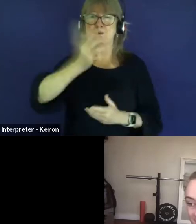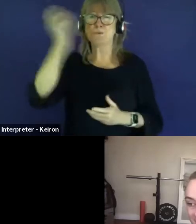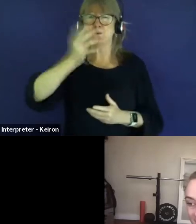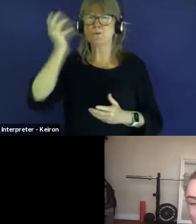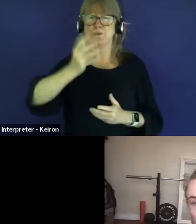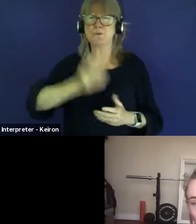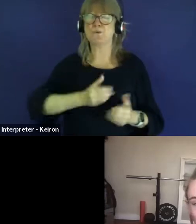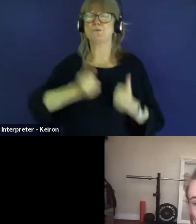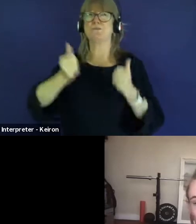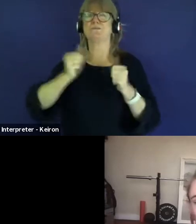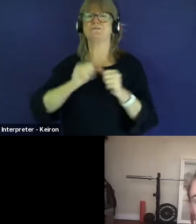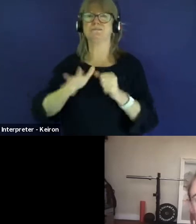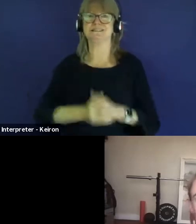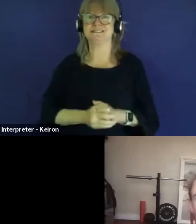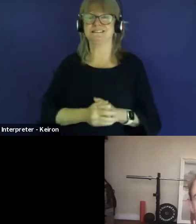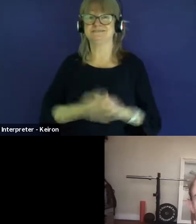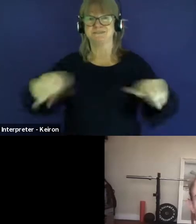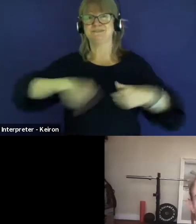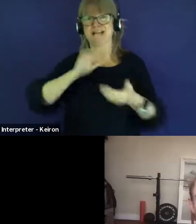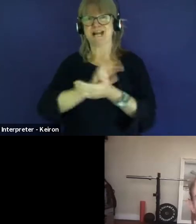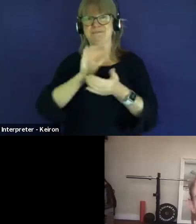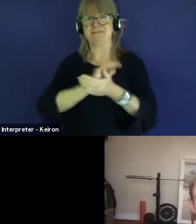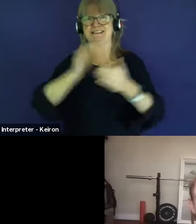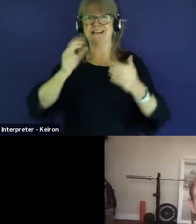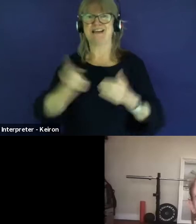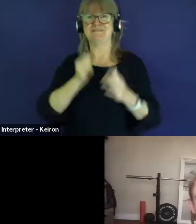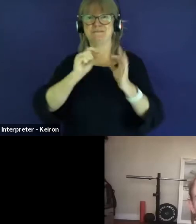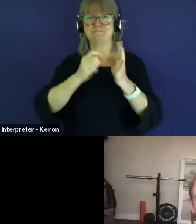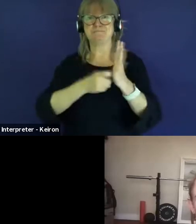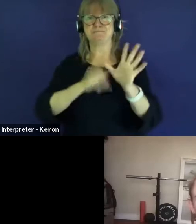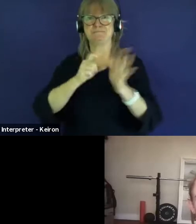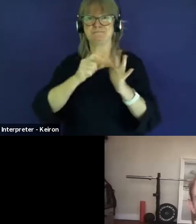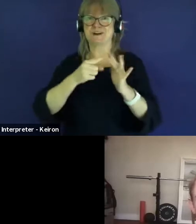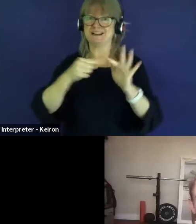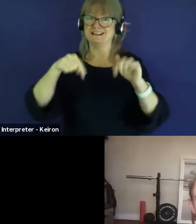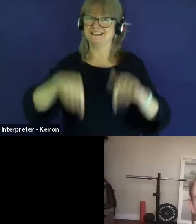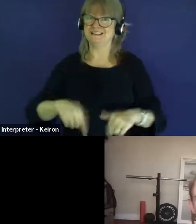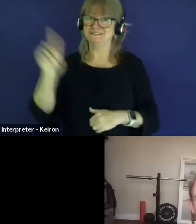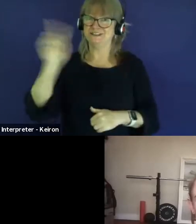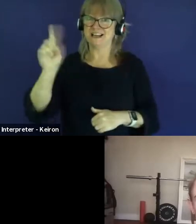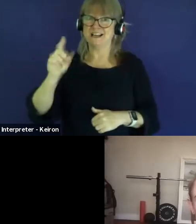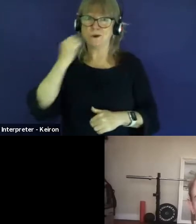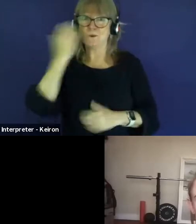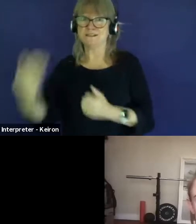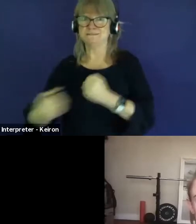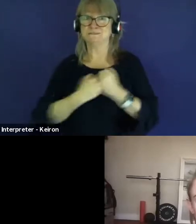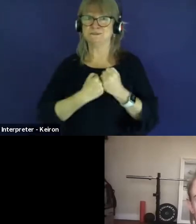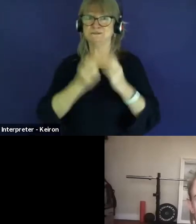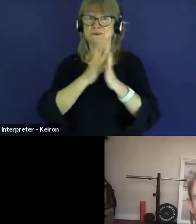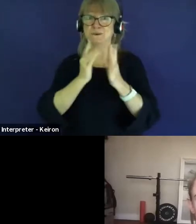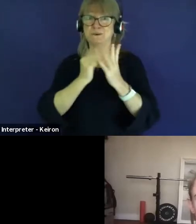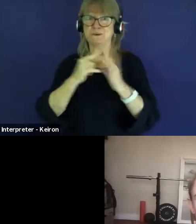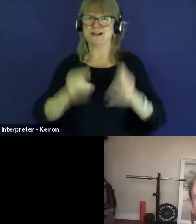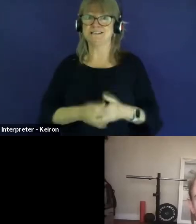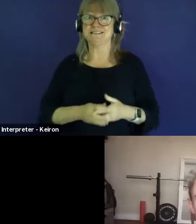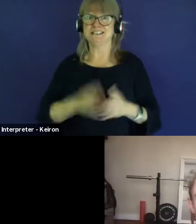very, very happy to have her here today, a large supporter of Wise, to go through Rooster-cise. So